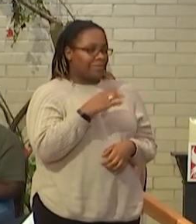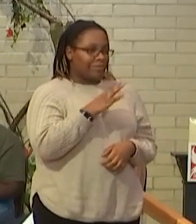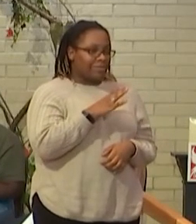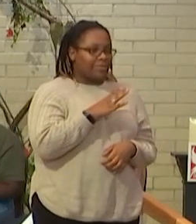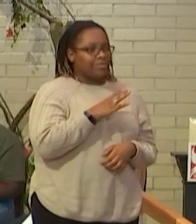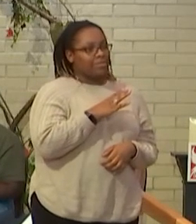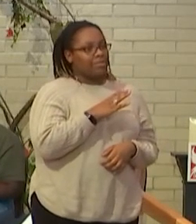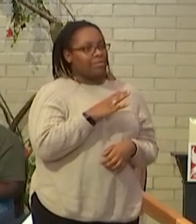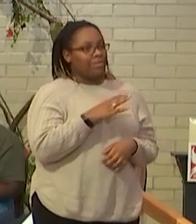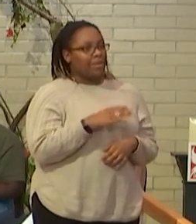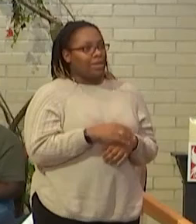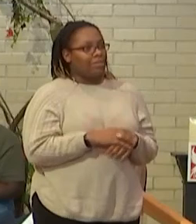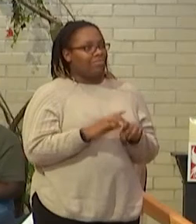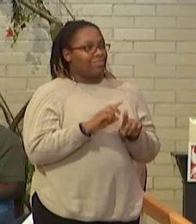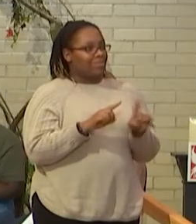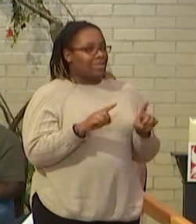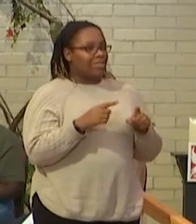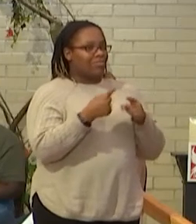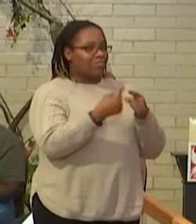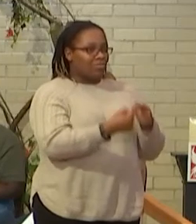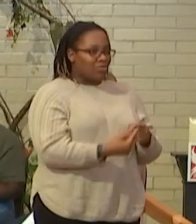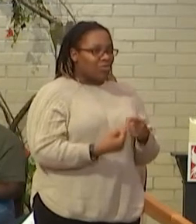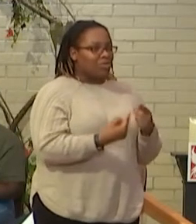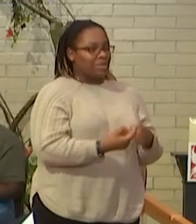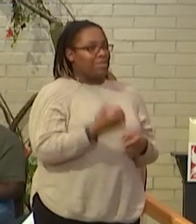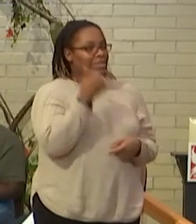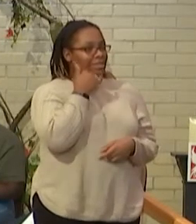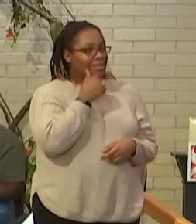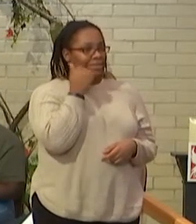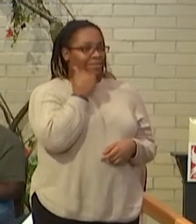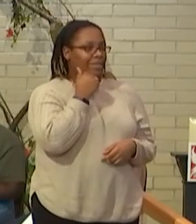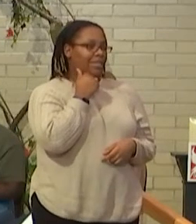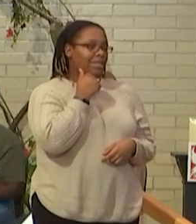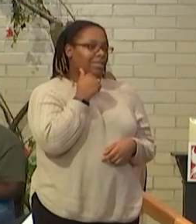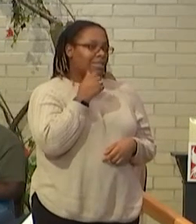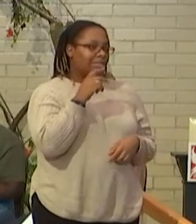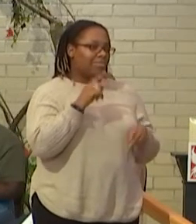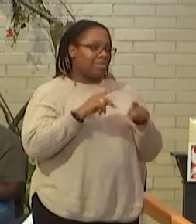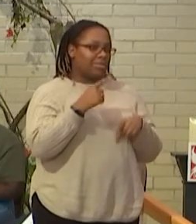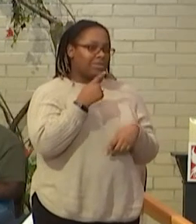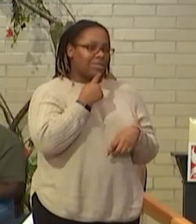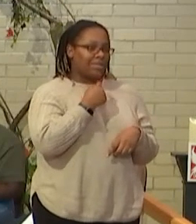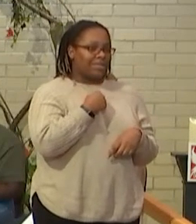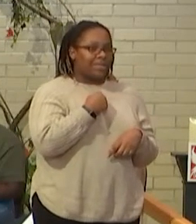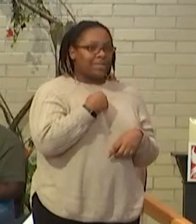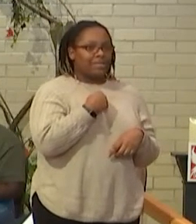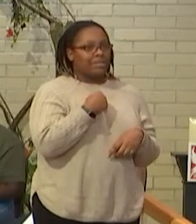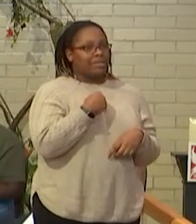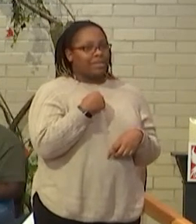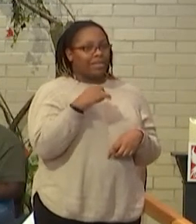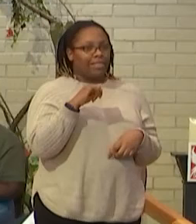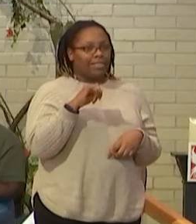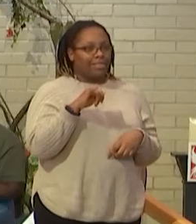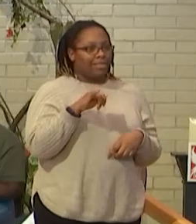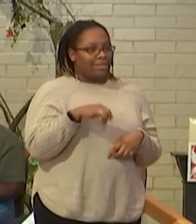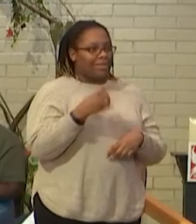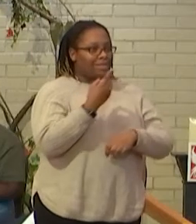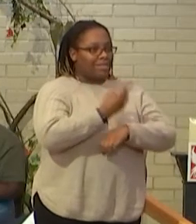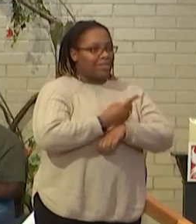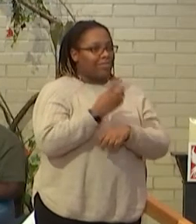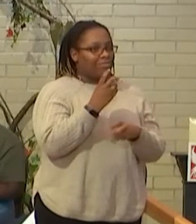But it's still a struggle every day. And when people say that to me, that day might be a really hard day for